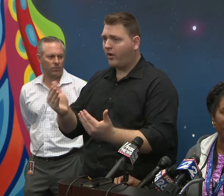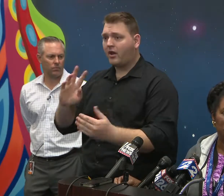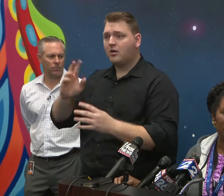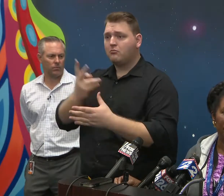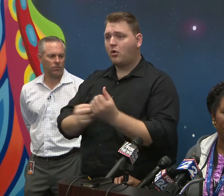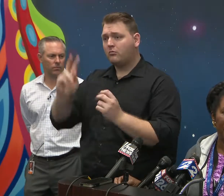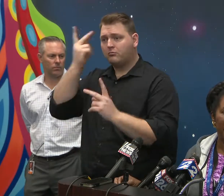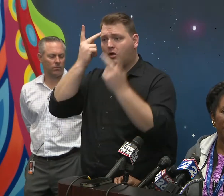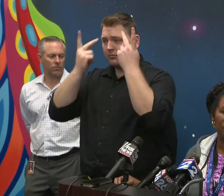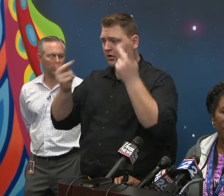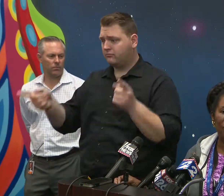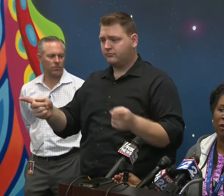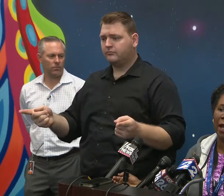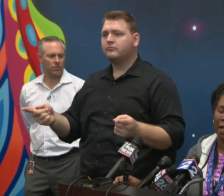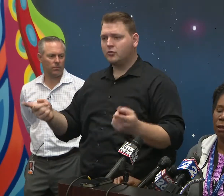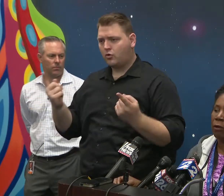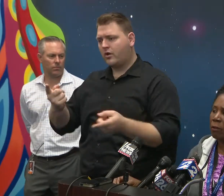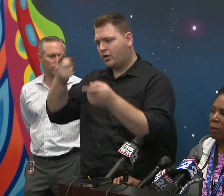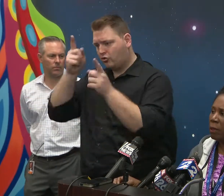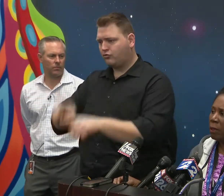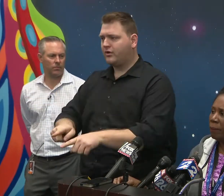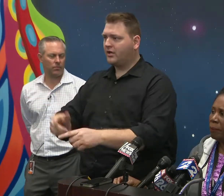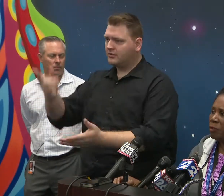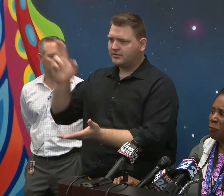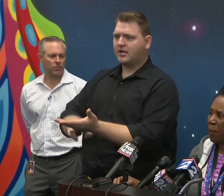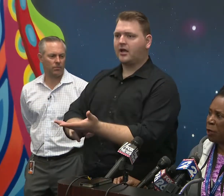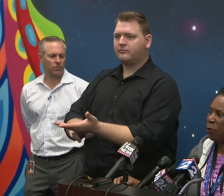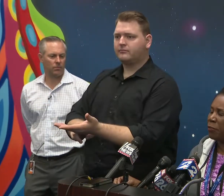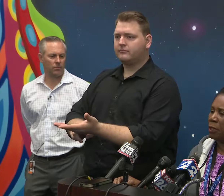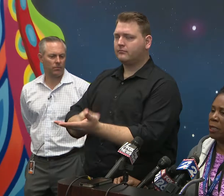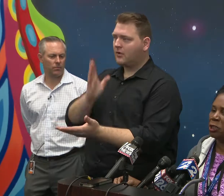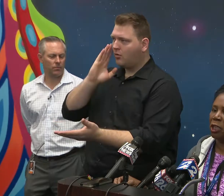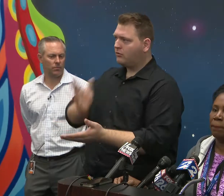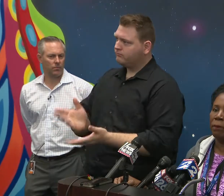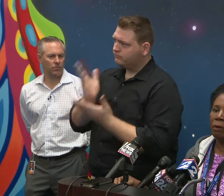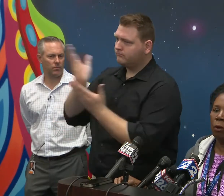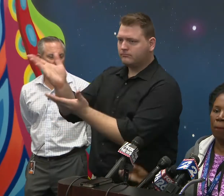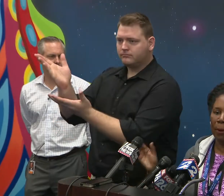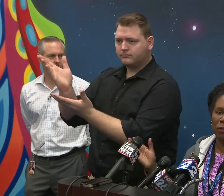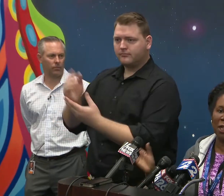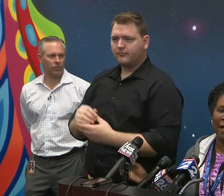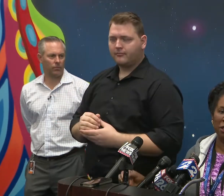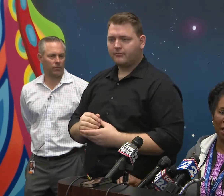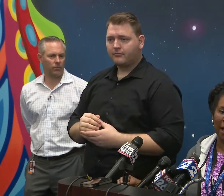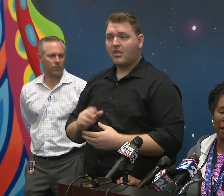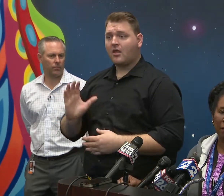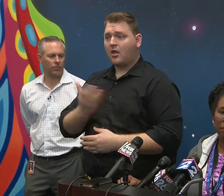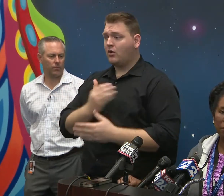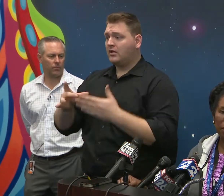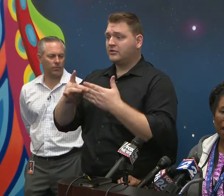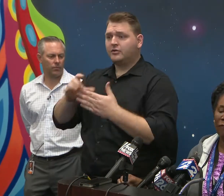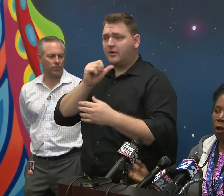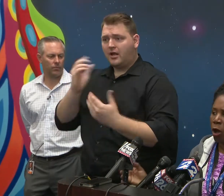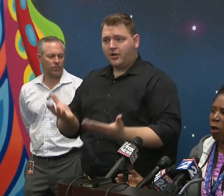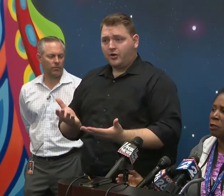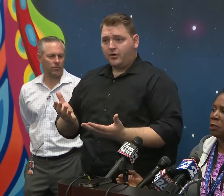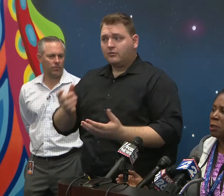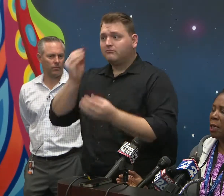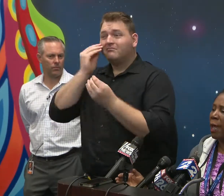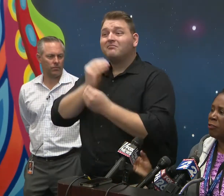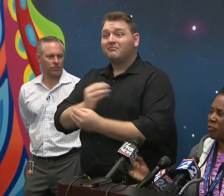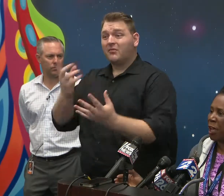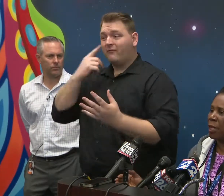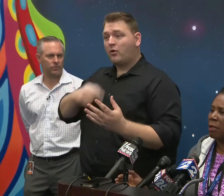my leadership because they're not here. Speaker and the leadership on both sides of the aisle have